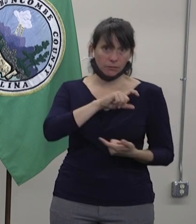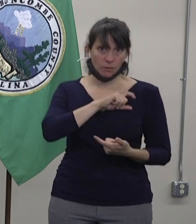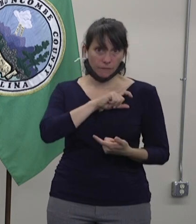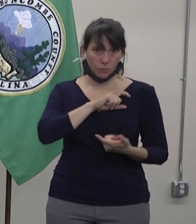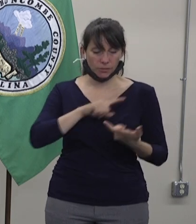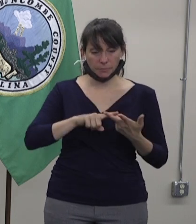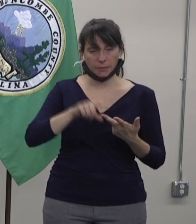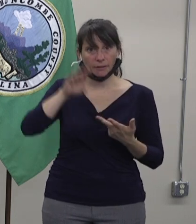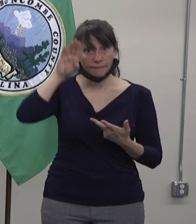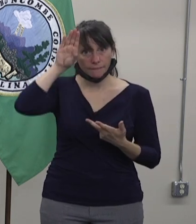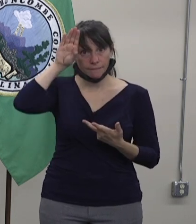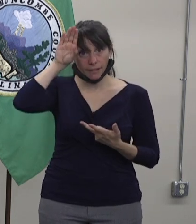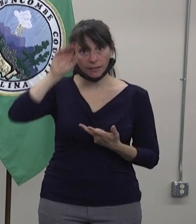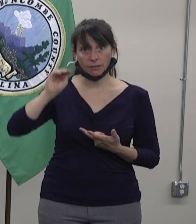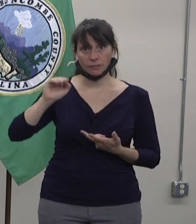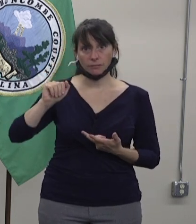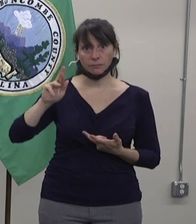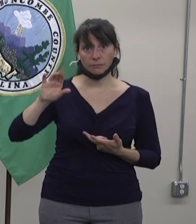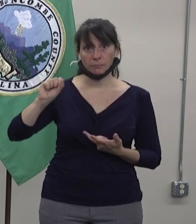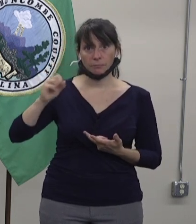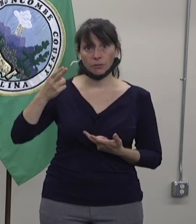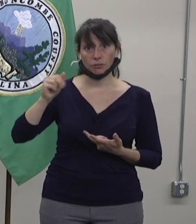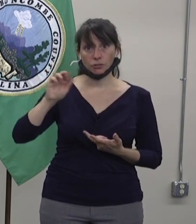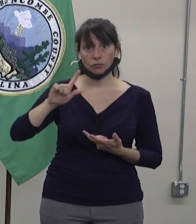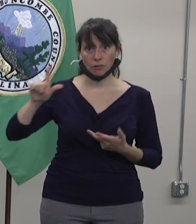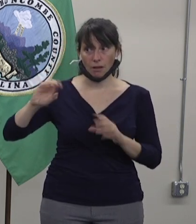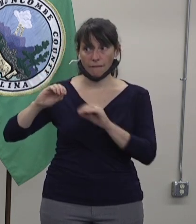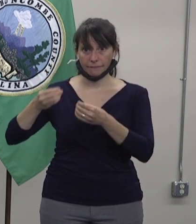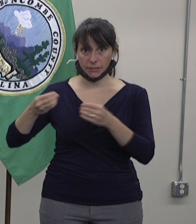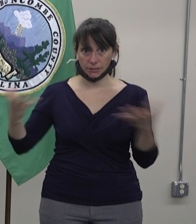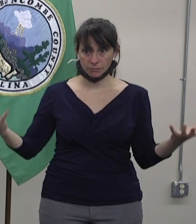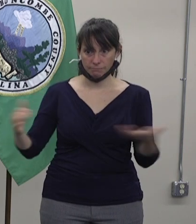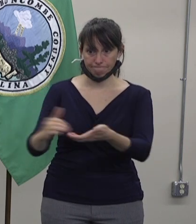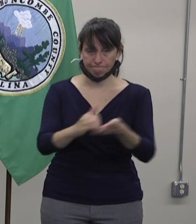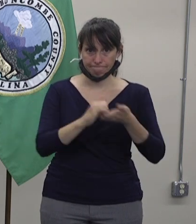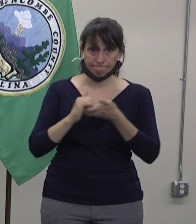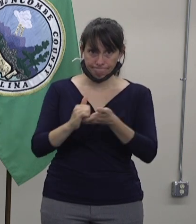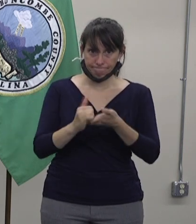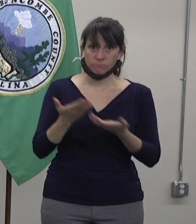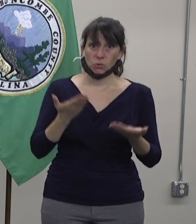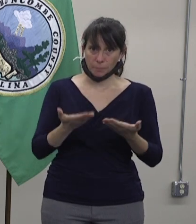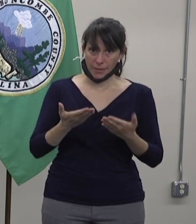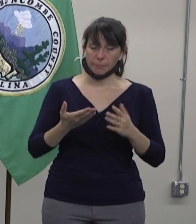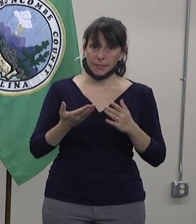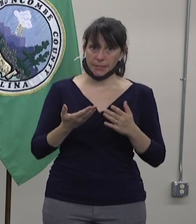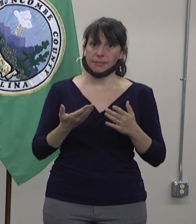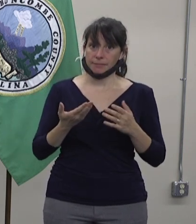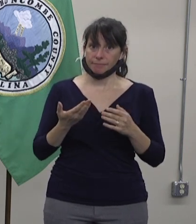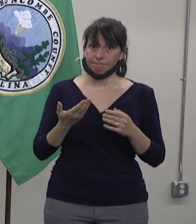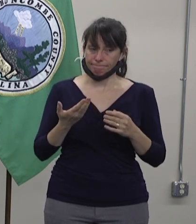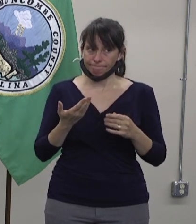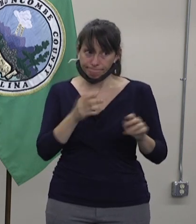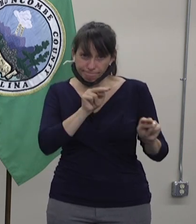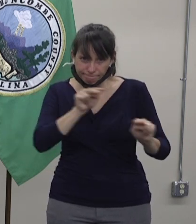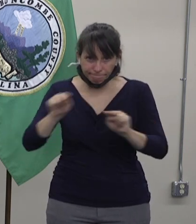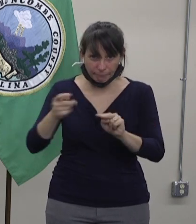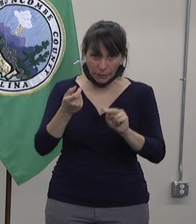fire marshal's office to step up enforcement, especially within restaurants that operate later in the